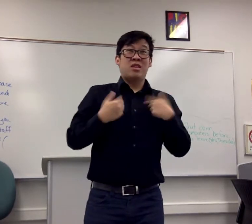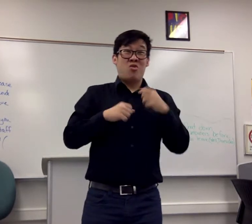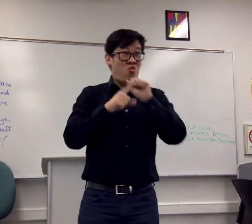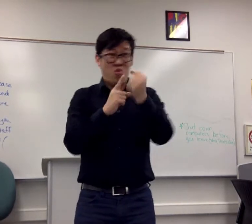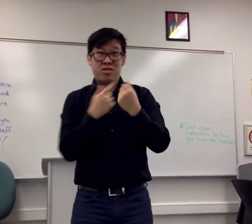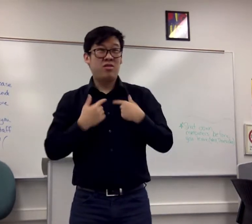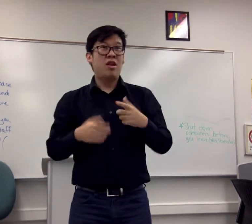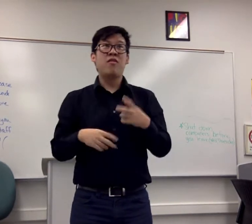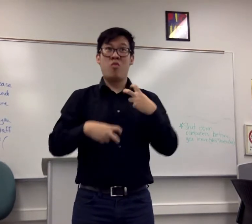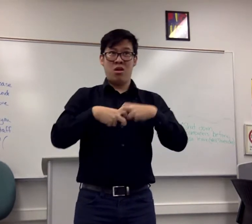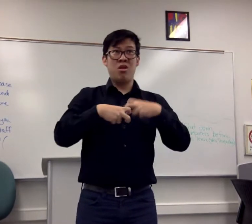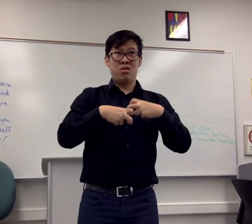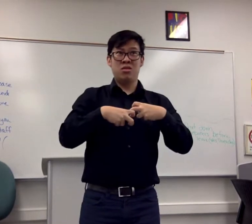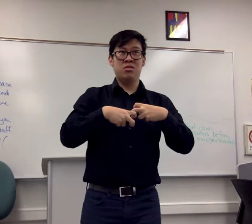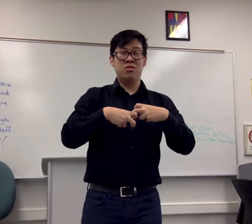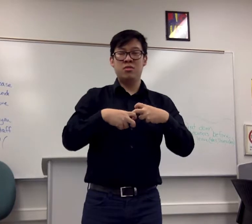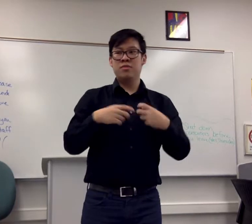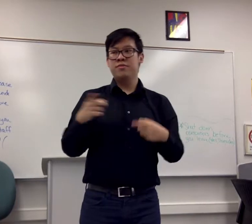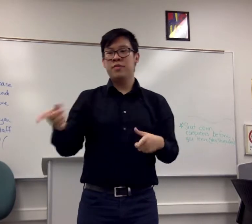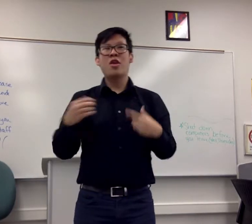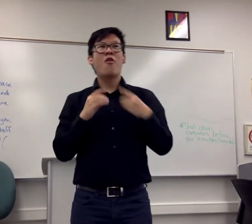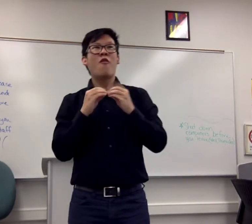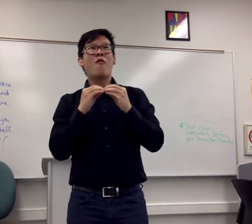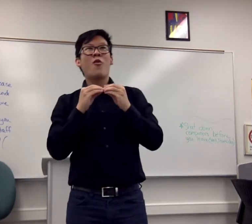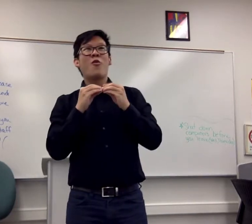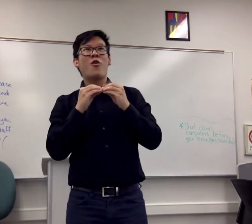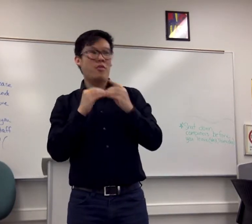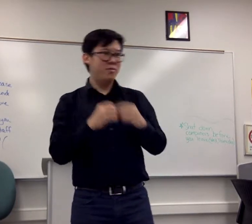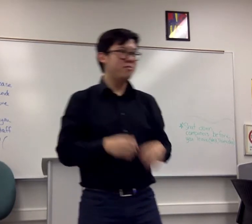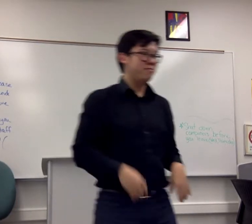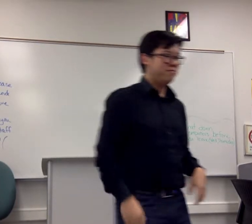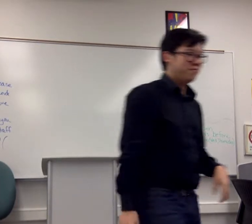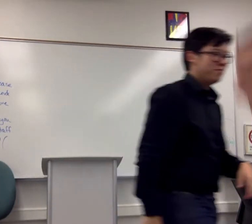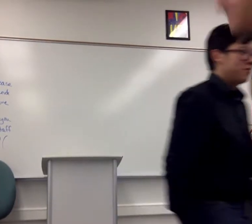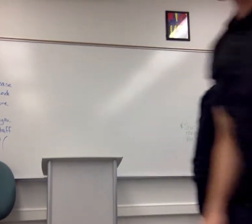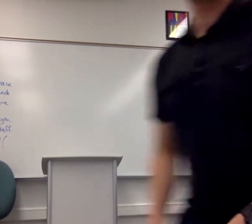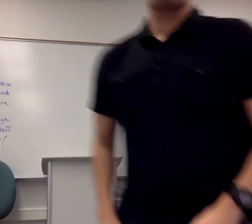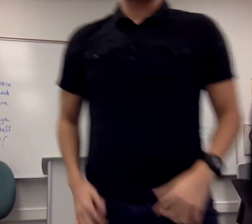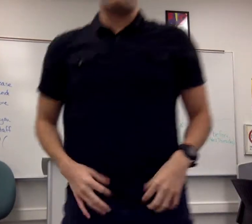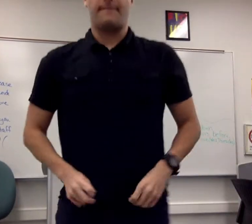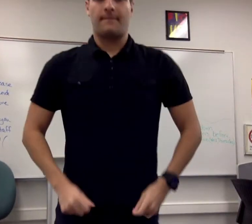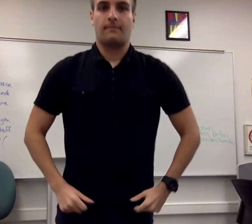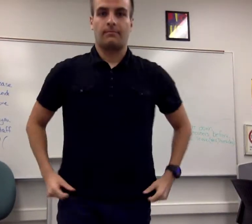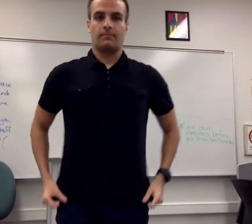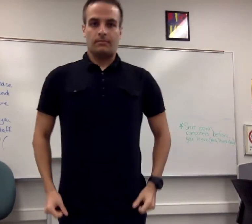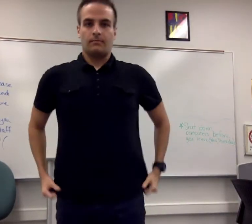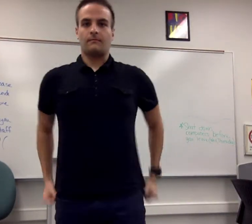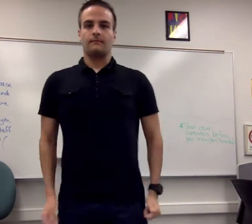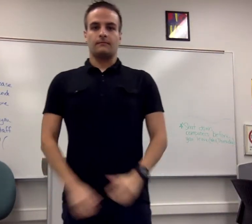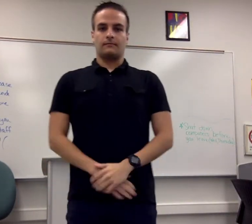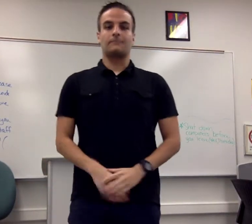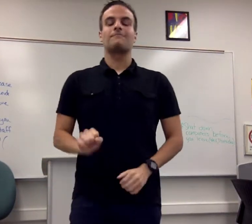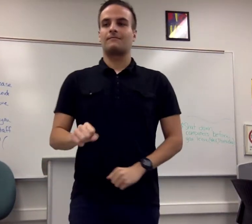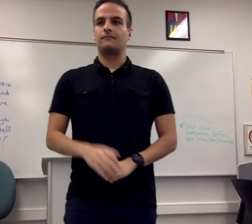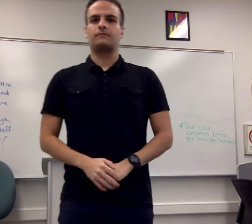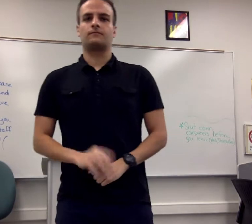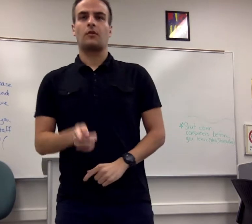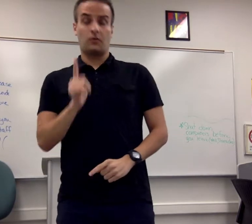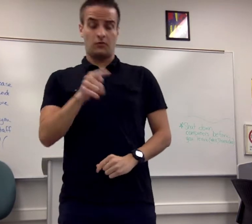Okay, let me do one more because this one's my favorite because it actually happened to me. Oh. Yes, you are